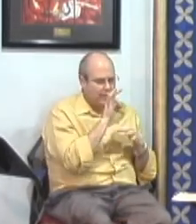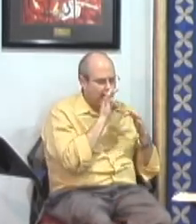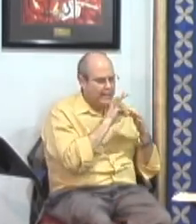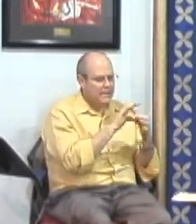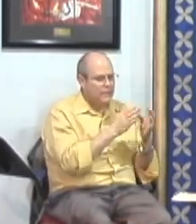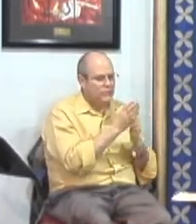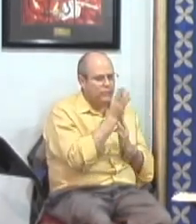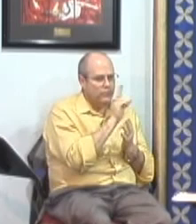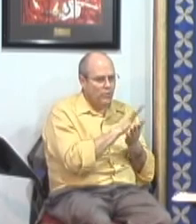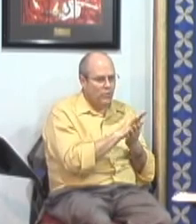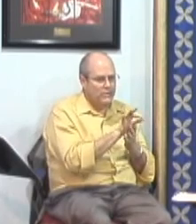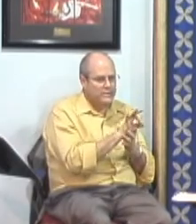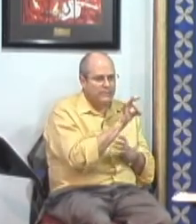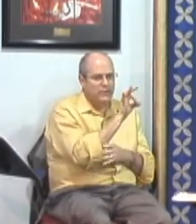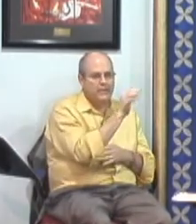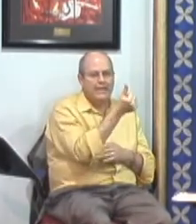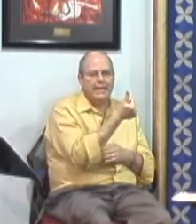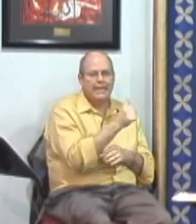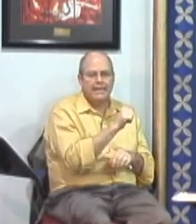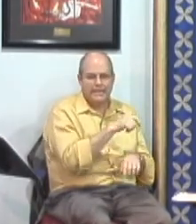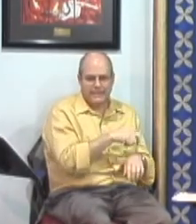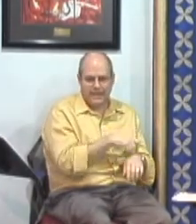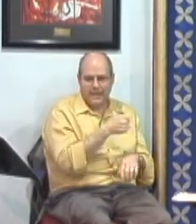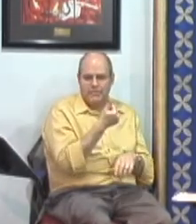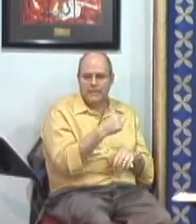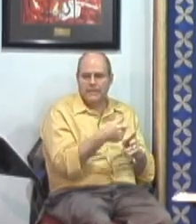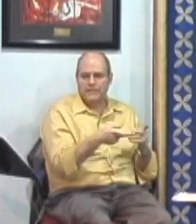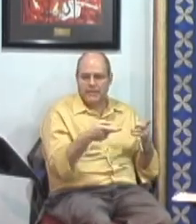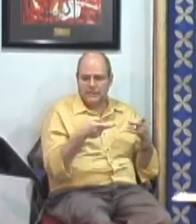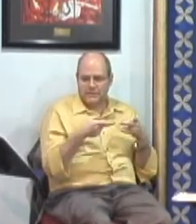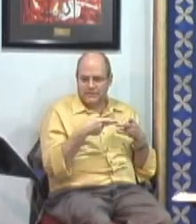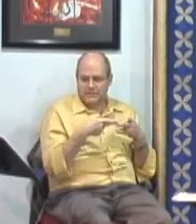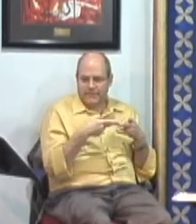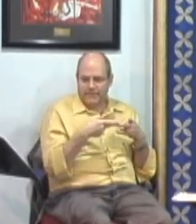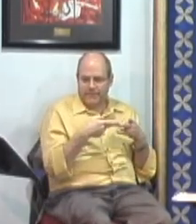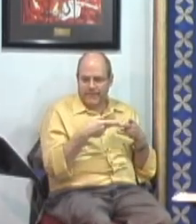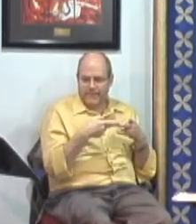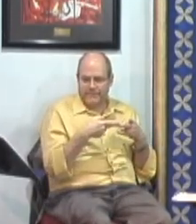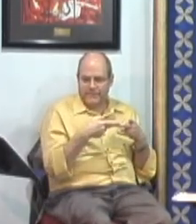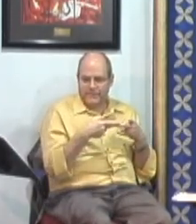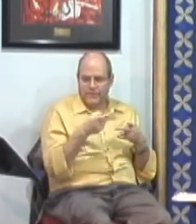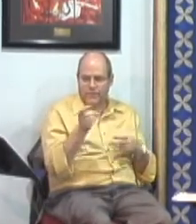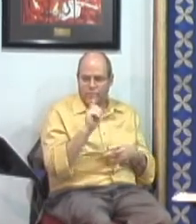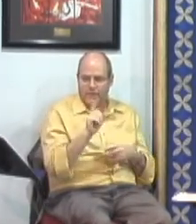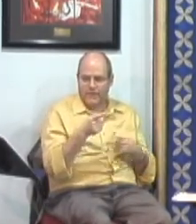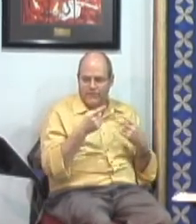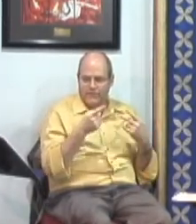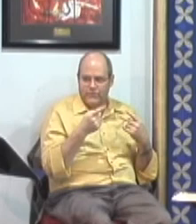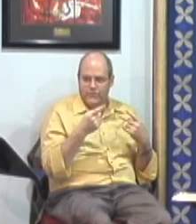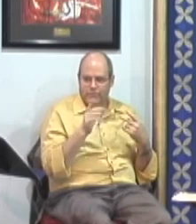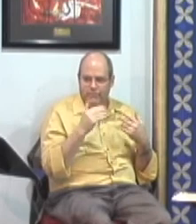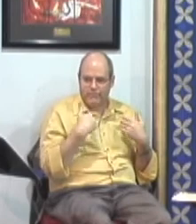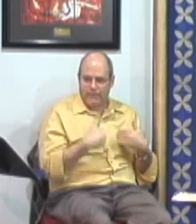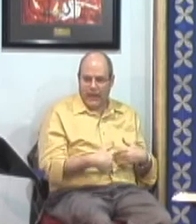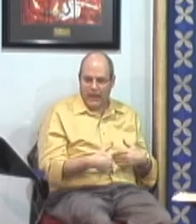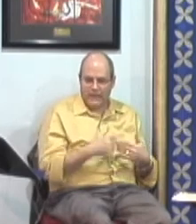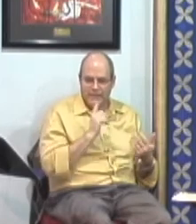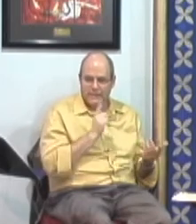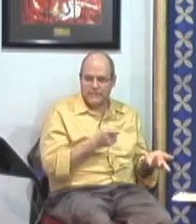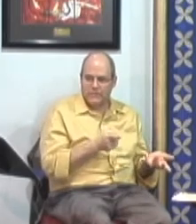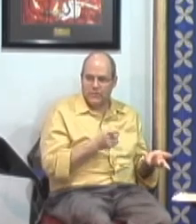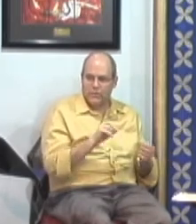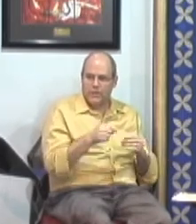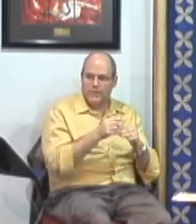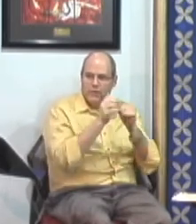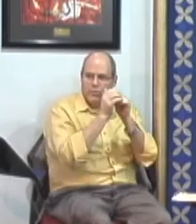through the Holy Spirit anytime, any place, right? Wherever you physically are. But what about worshiping